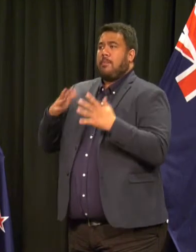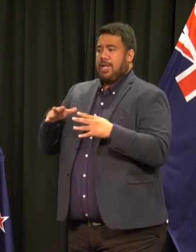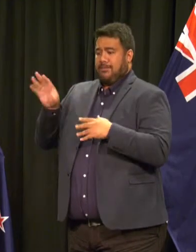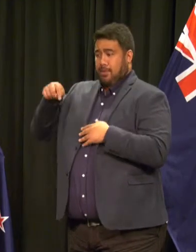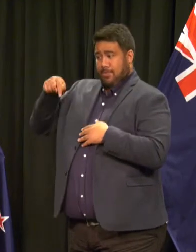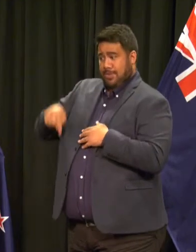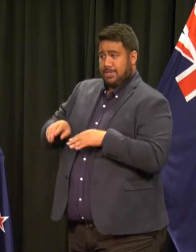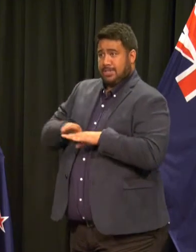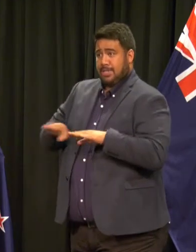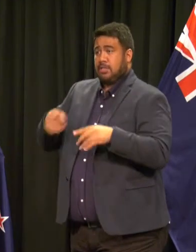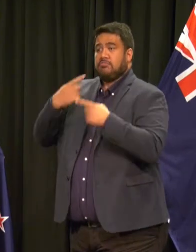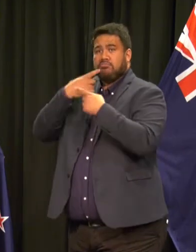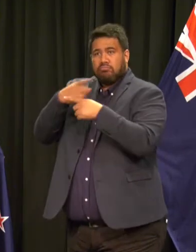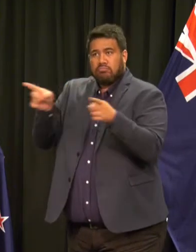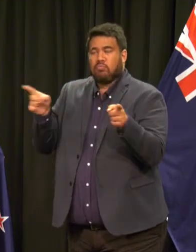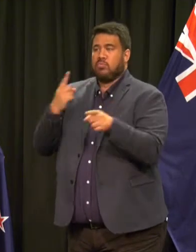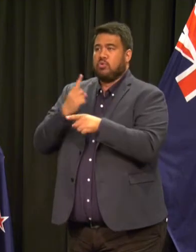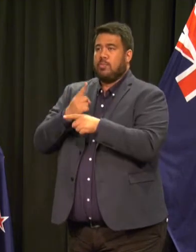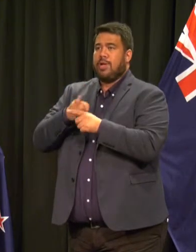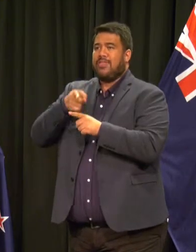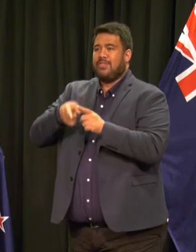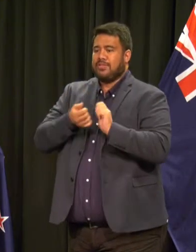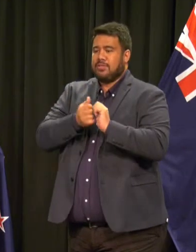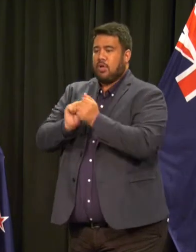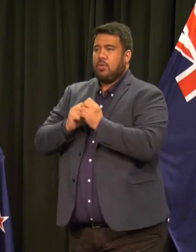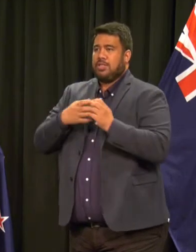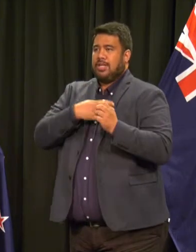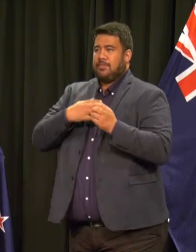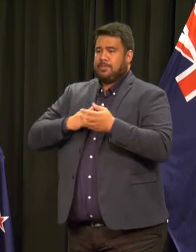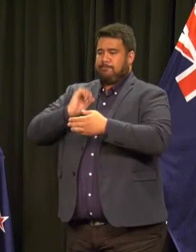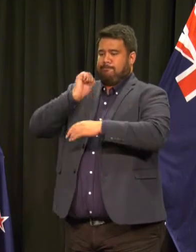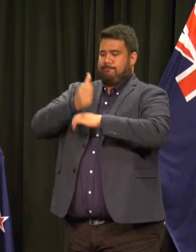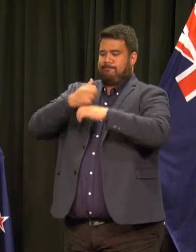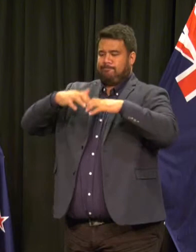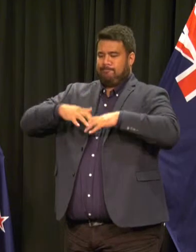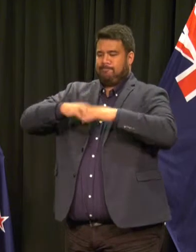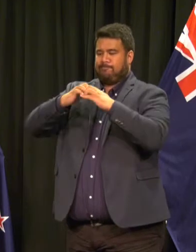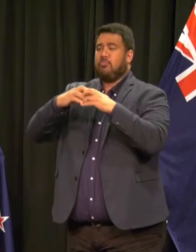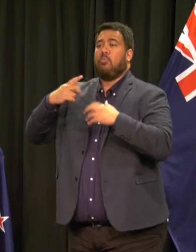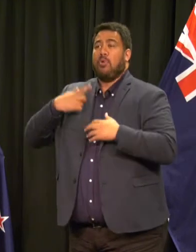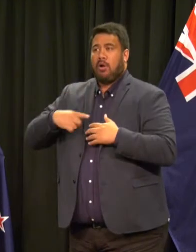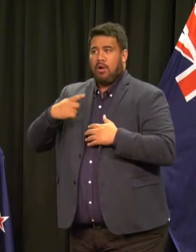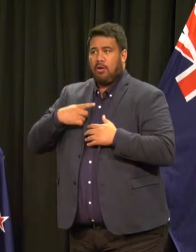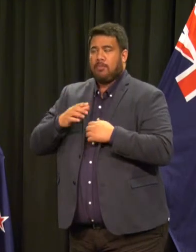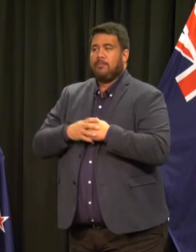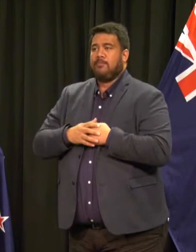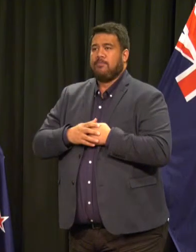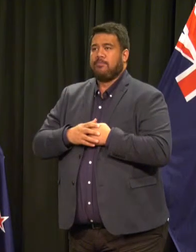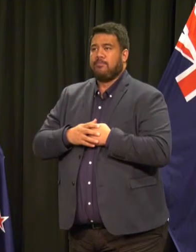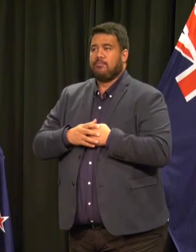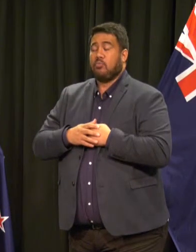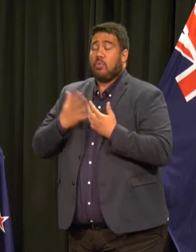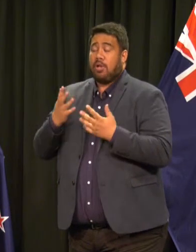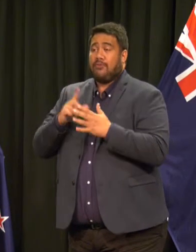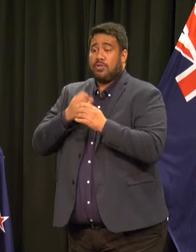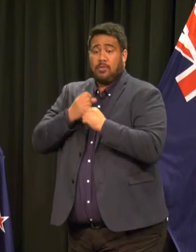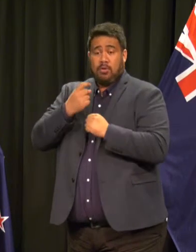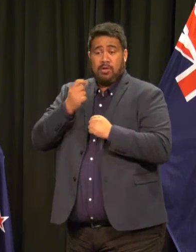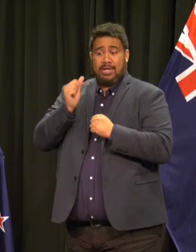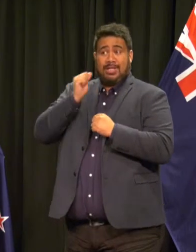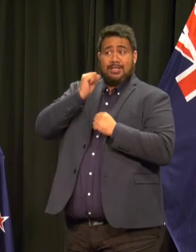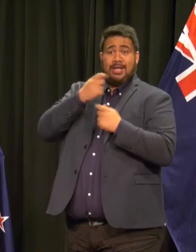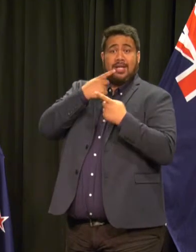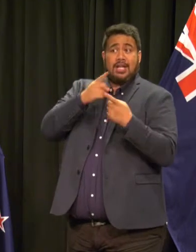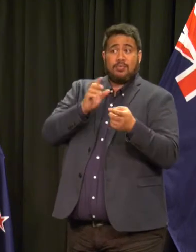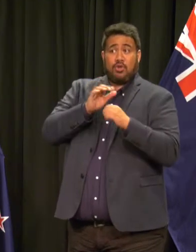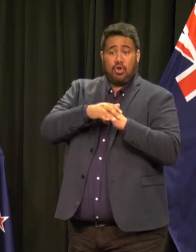here the reasons why this coalition government was being formed. Announcements like the one made yesterday are a firm